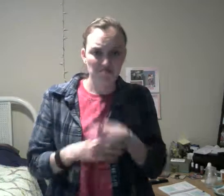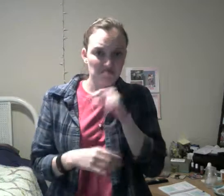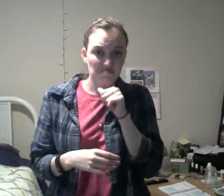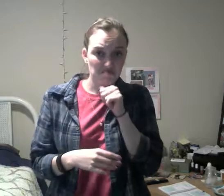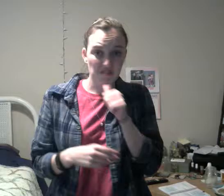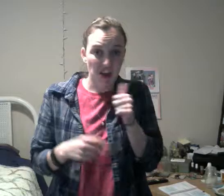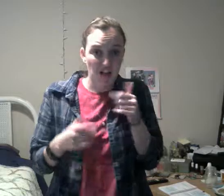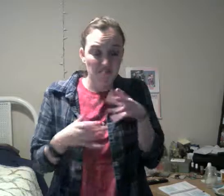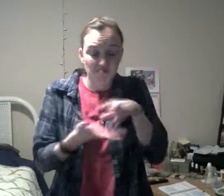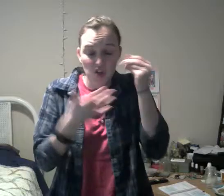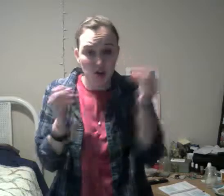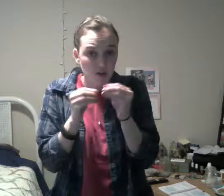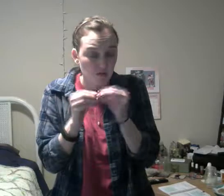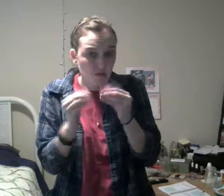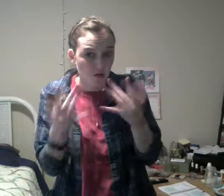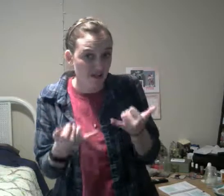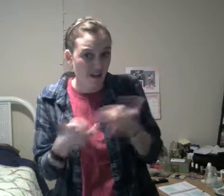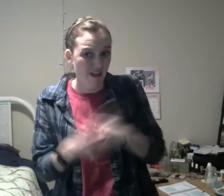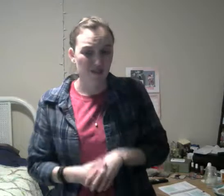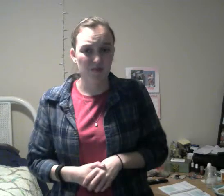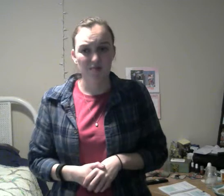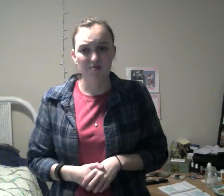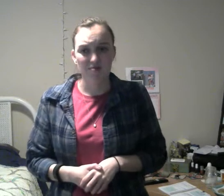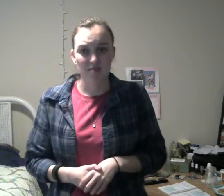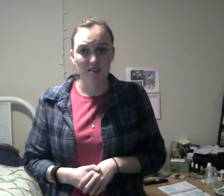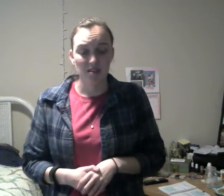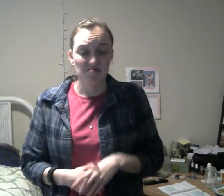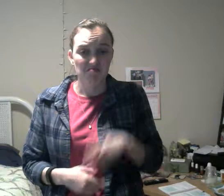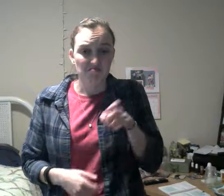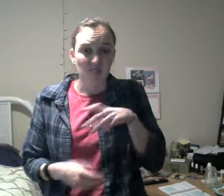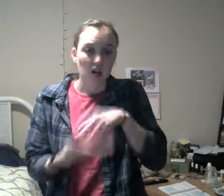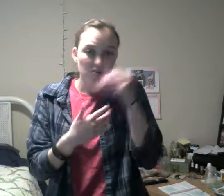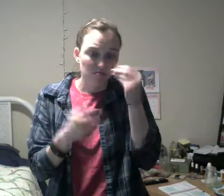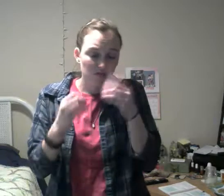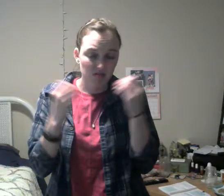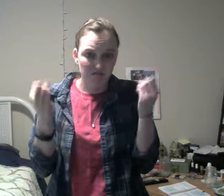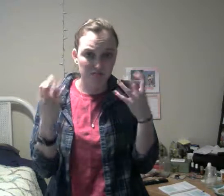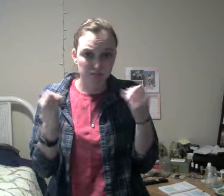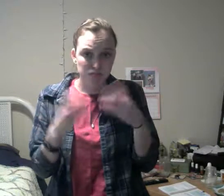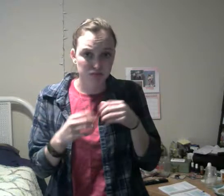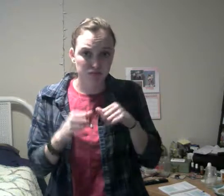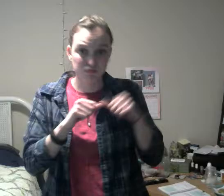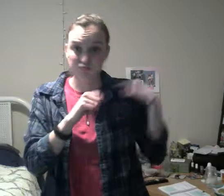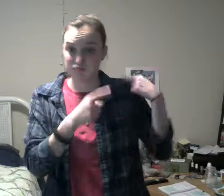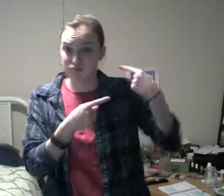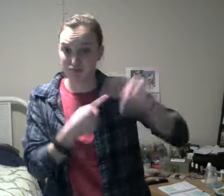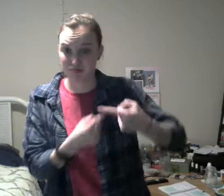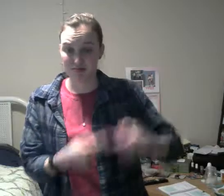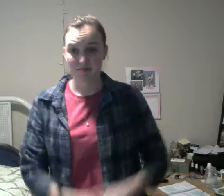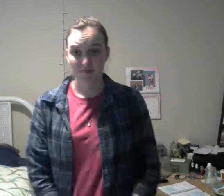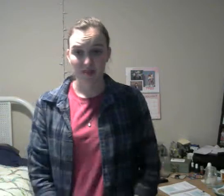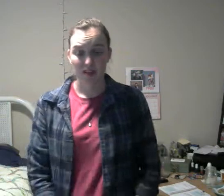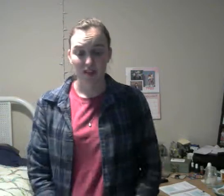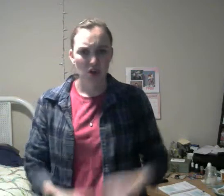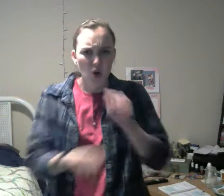tweak it a little bit with the discovery of the chromosome, but we haven't learned much. So basically, how does this work? Well, you could use a Punnett